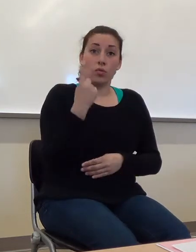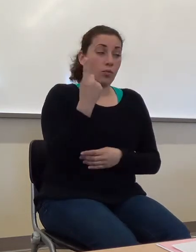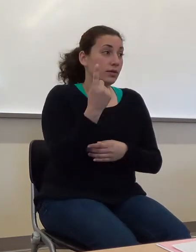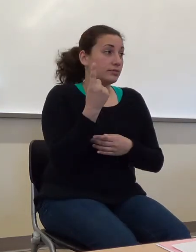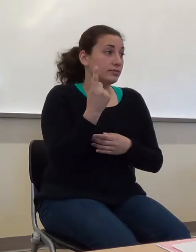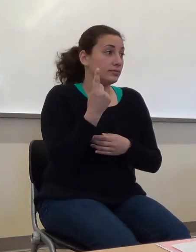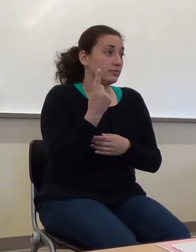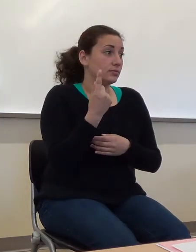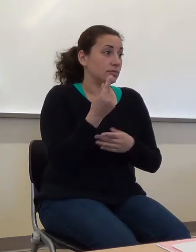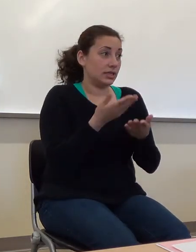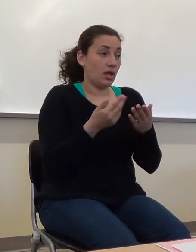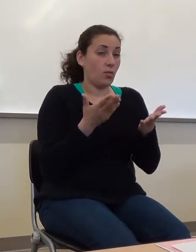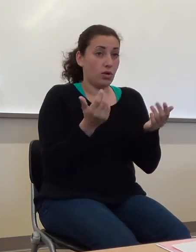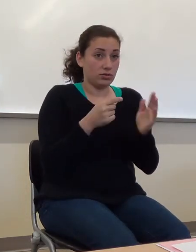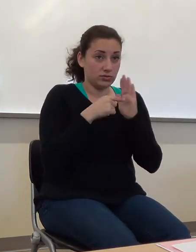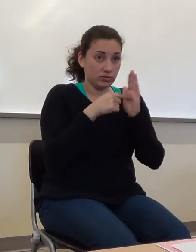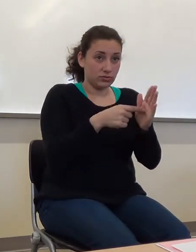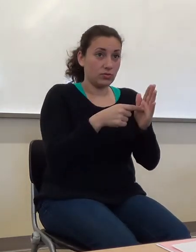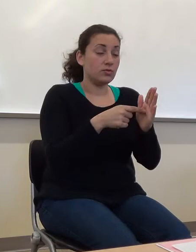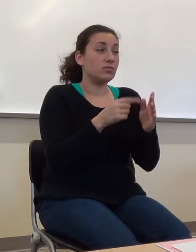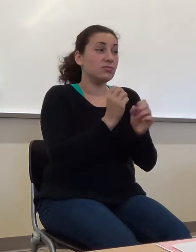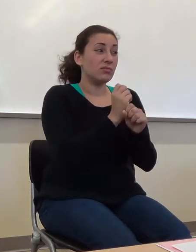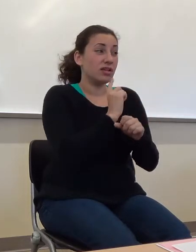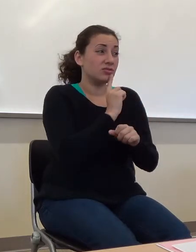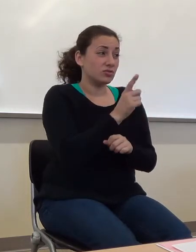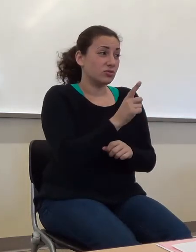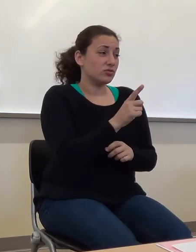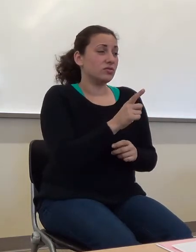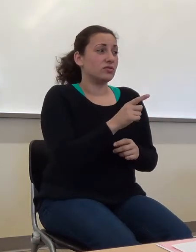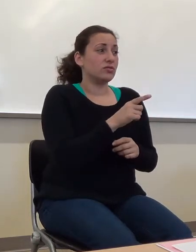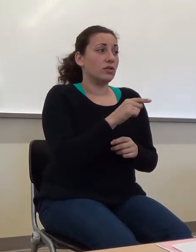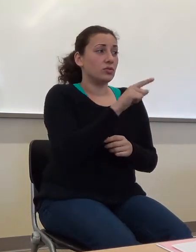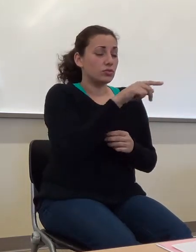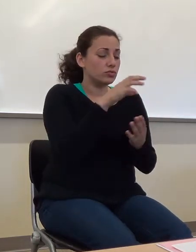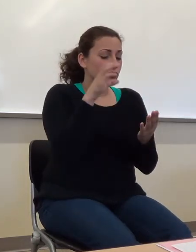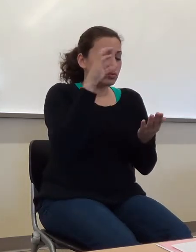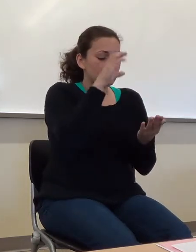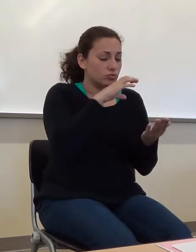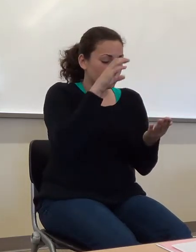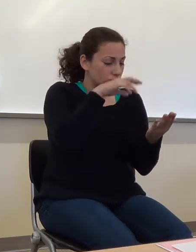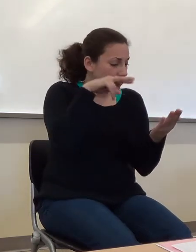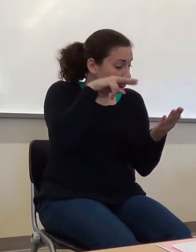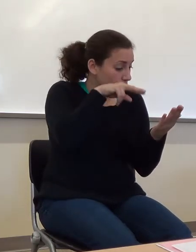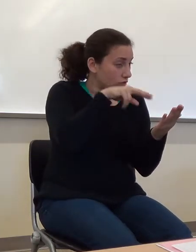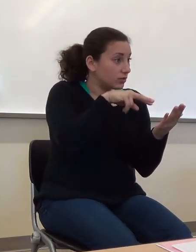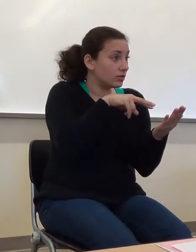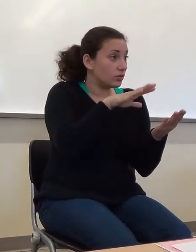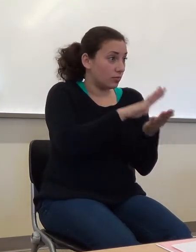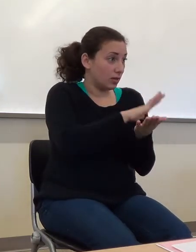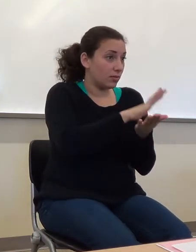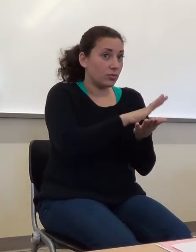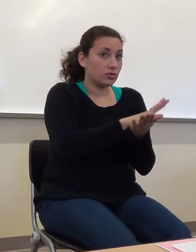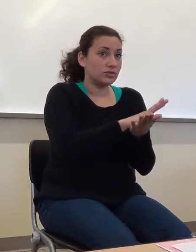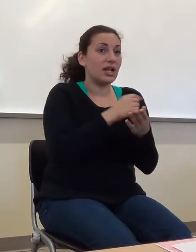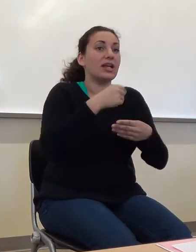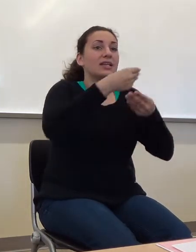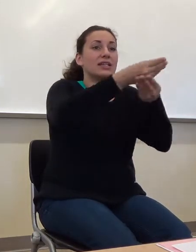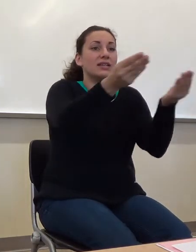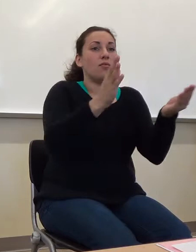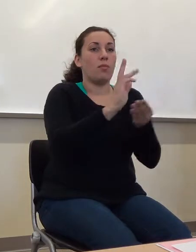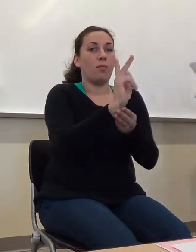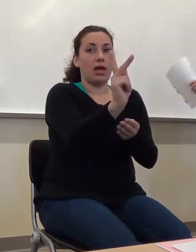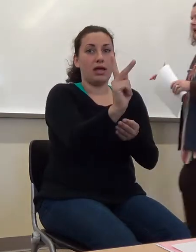to emphasize is be sure that you are looking over the papers I give back.